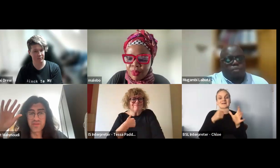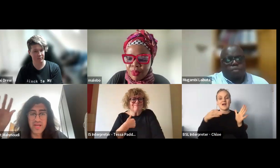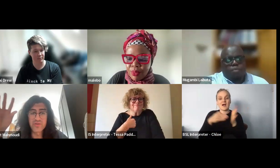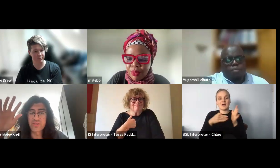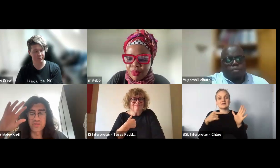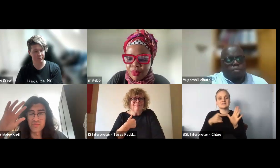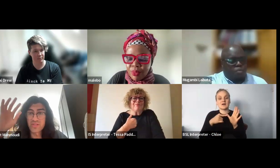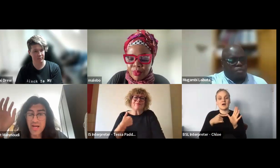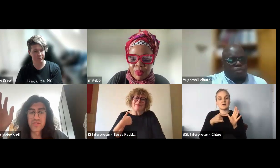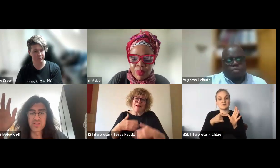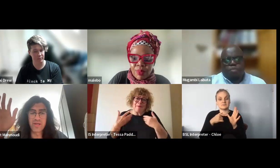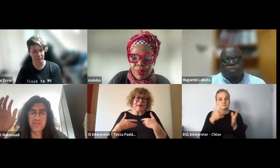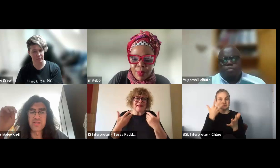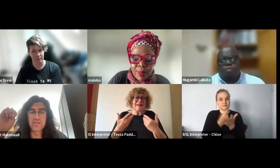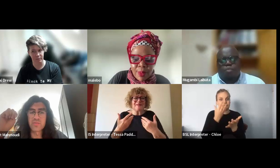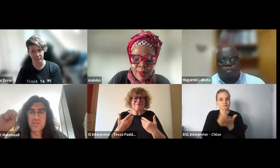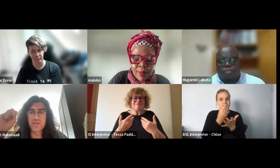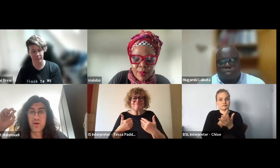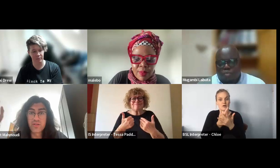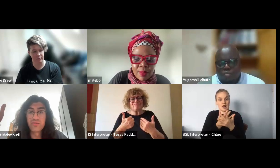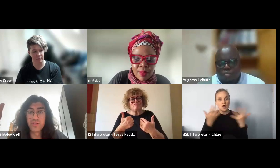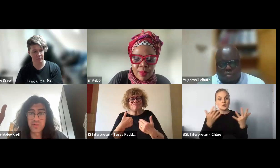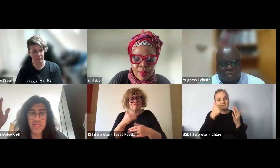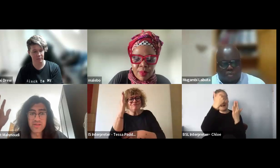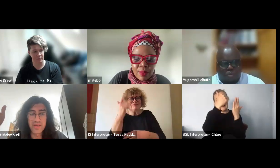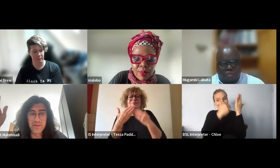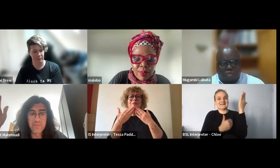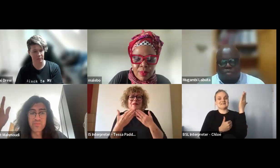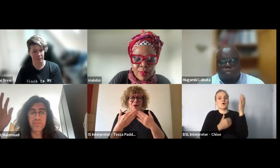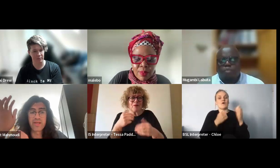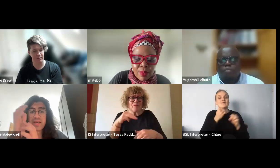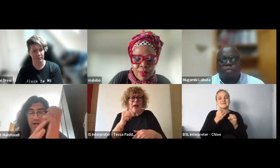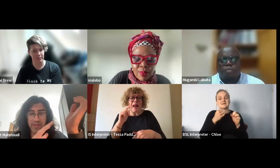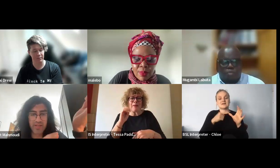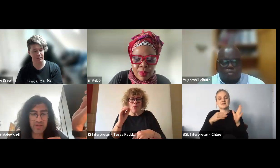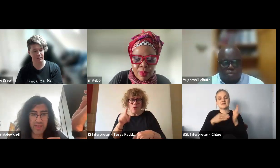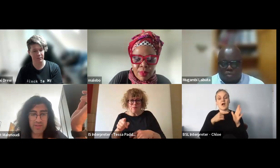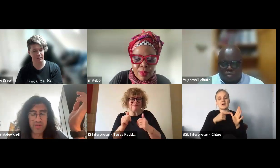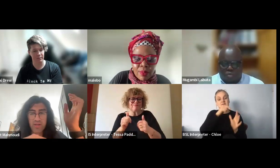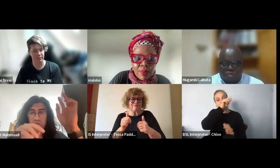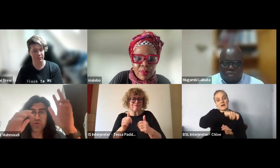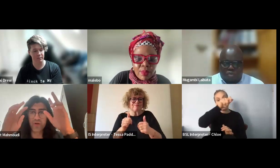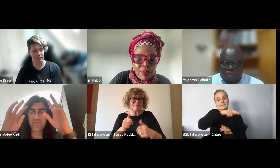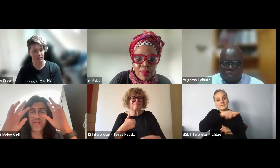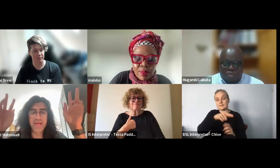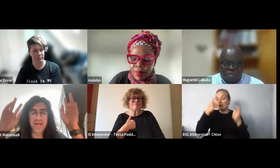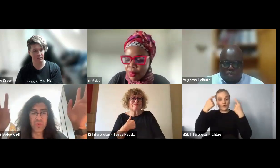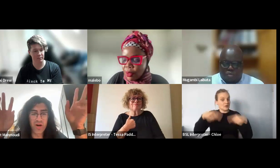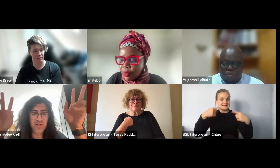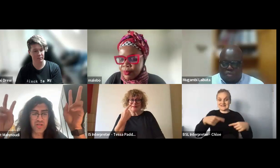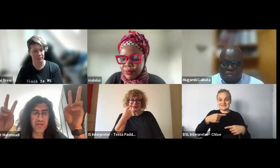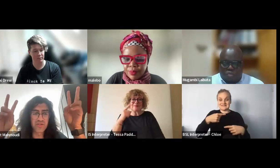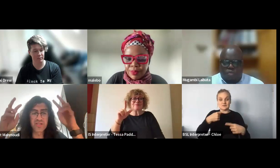lists of thousands and thousands of Palestinians based on unlawfully obtained data and biased data sets to often